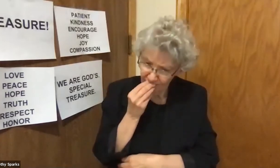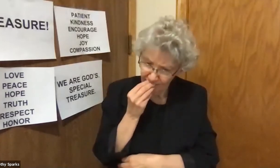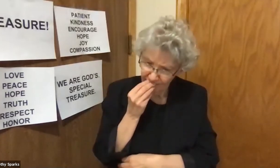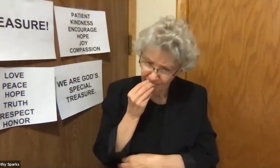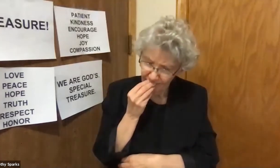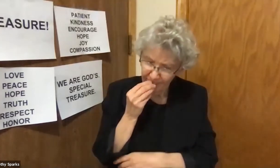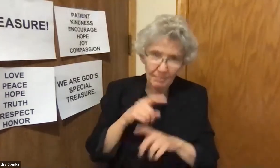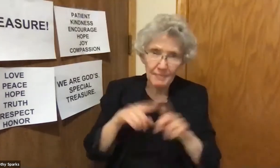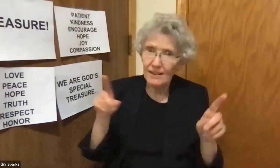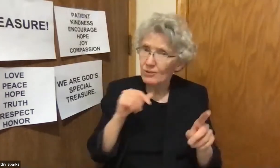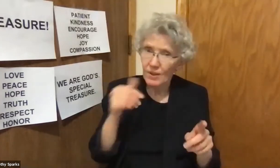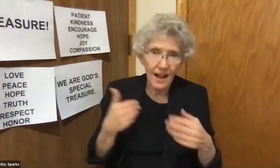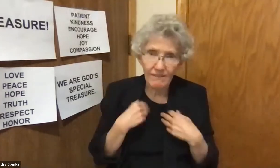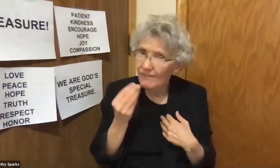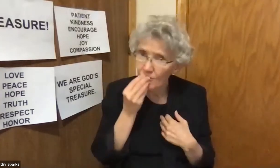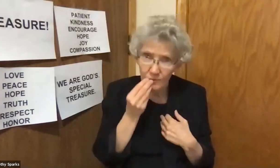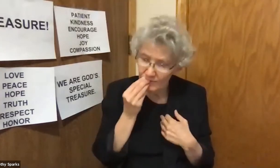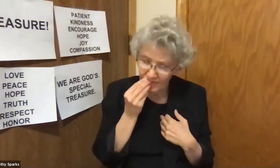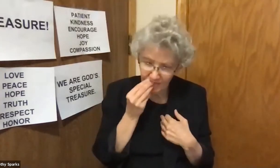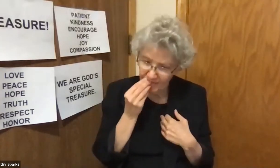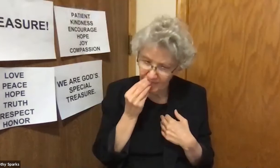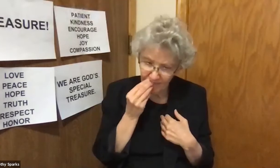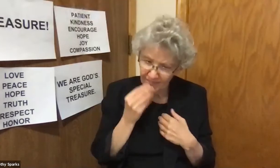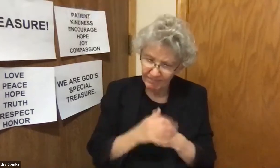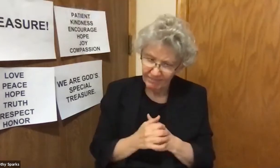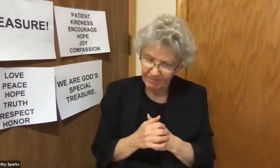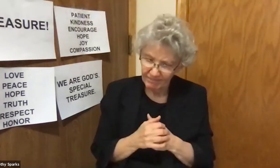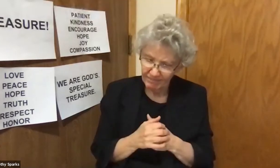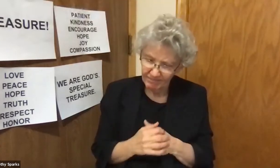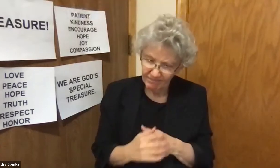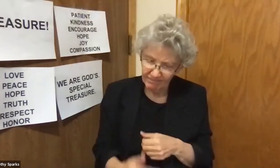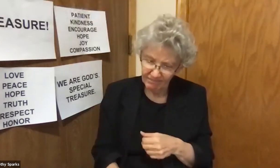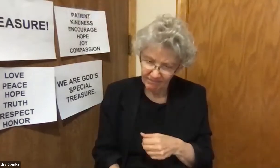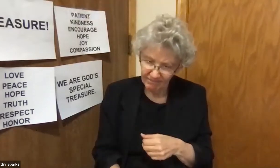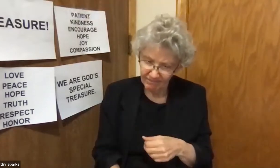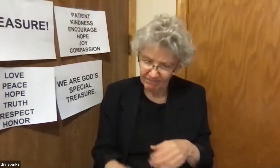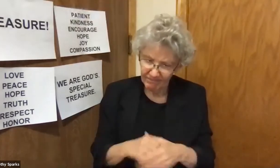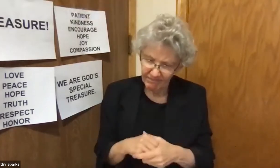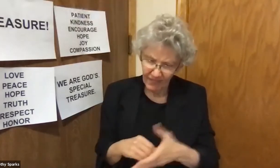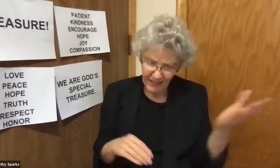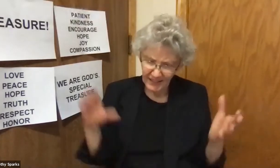For those whose bodies need nourishment they cannot provide.